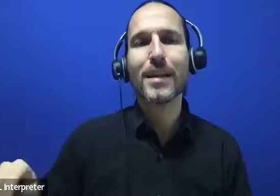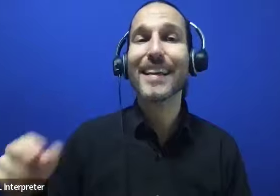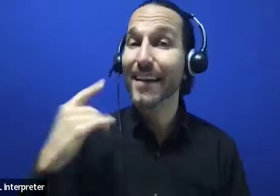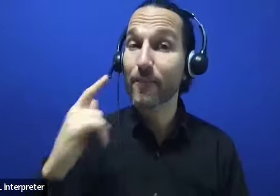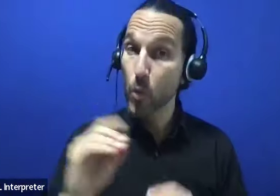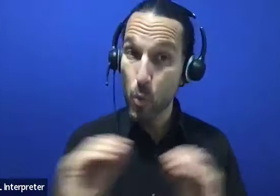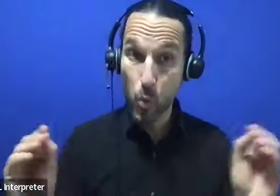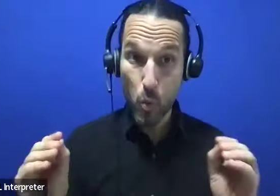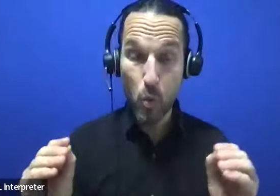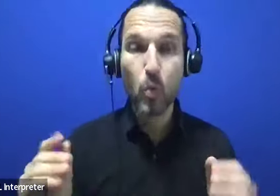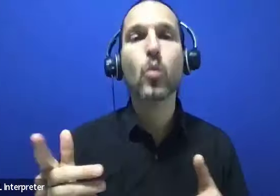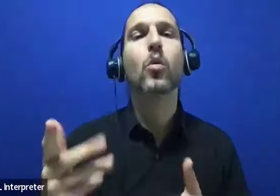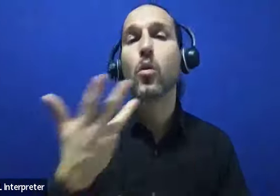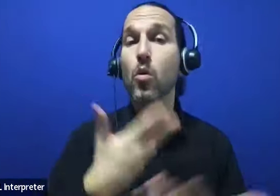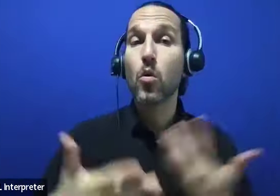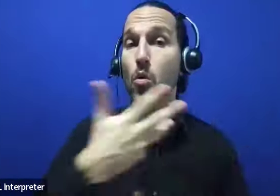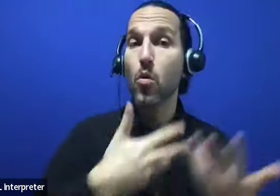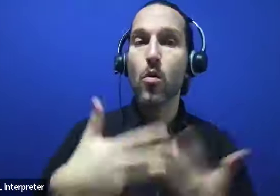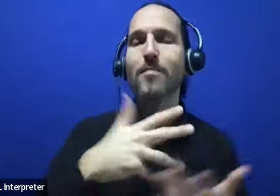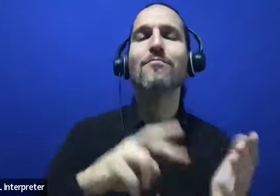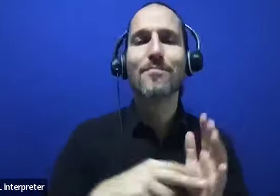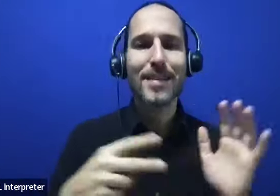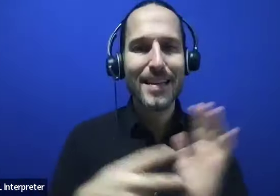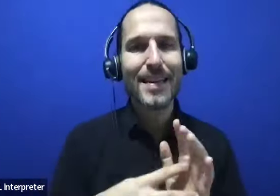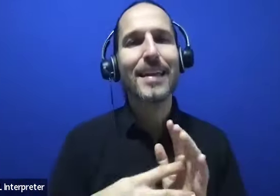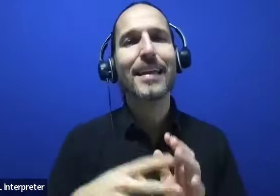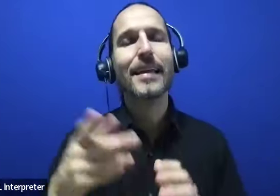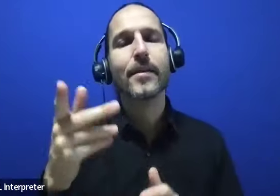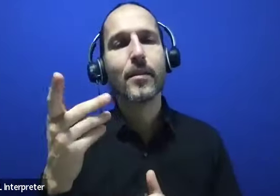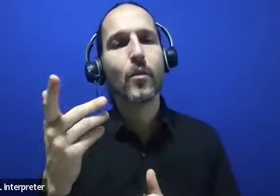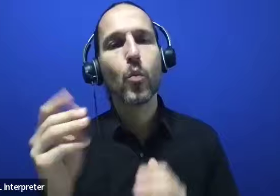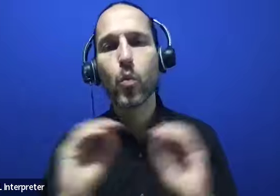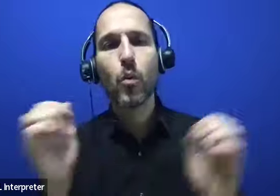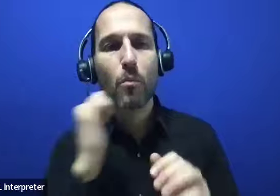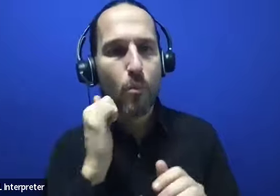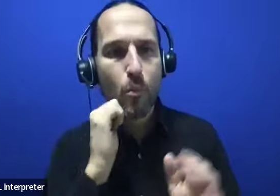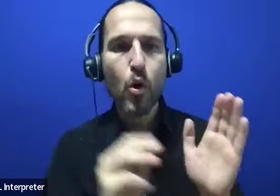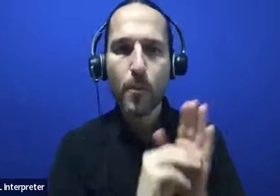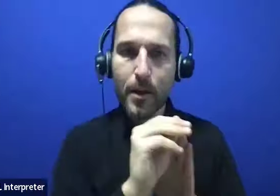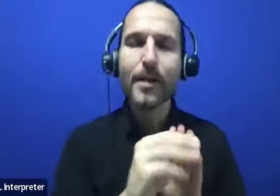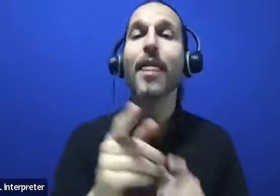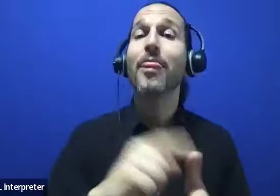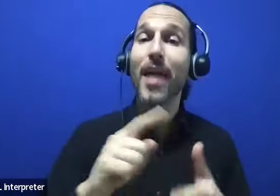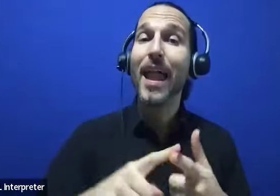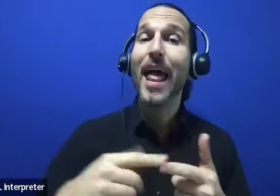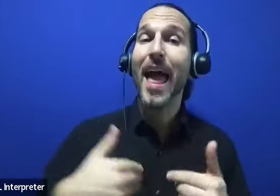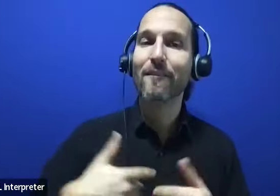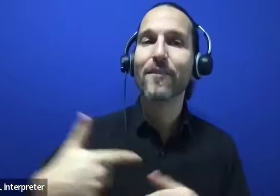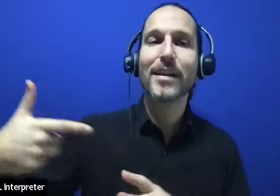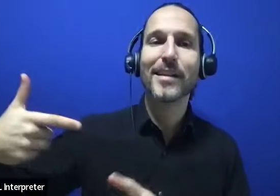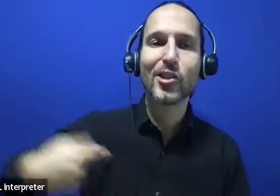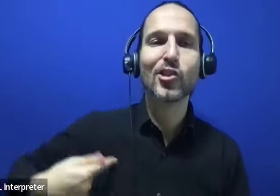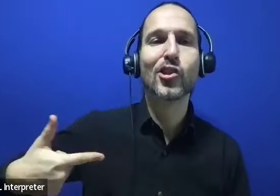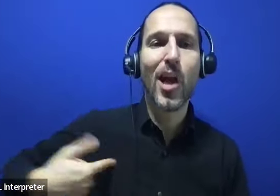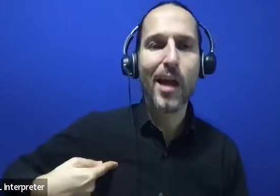puberty. So that's why we need hormone injections in order to bypass this whole